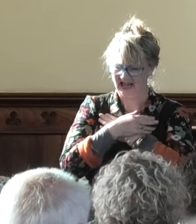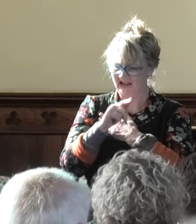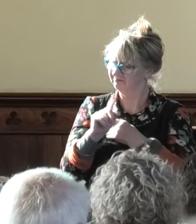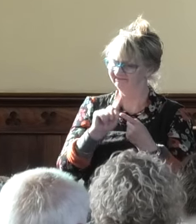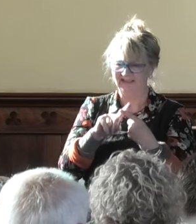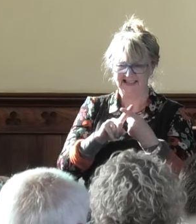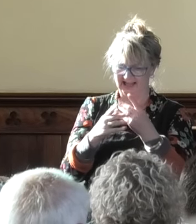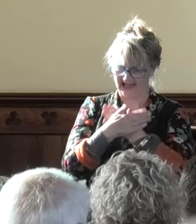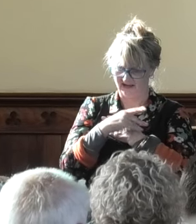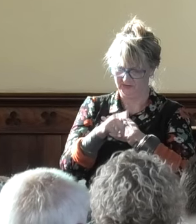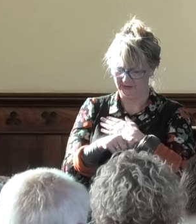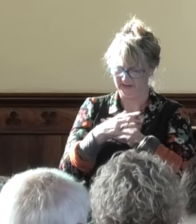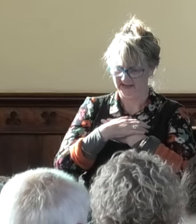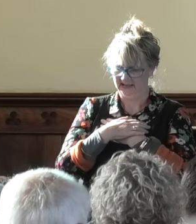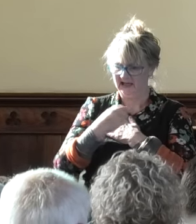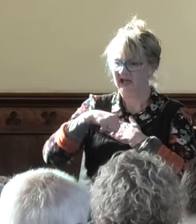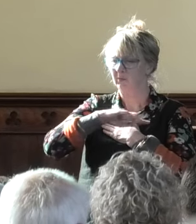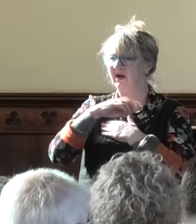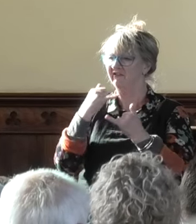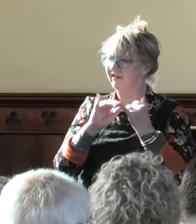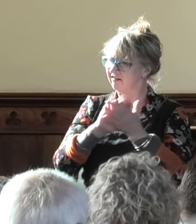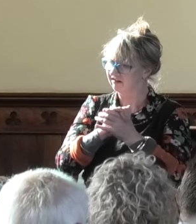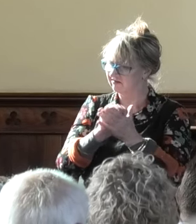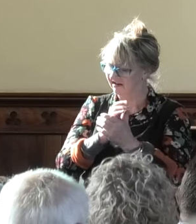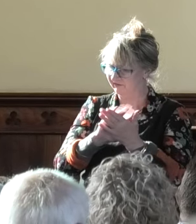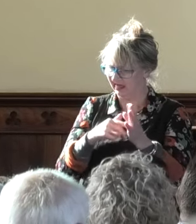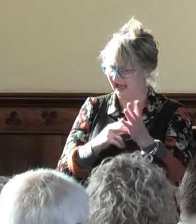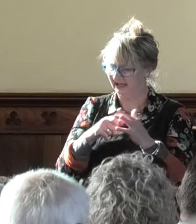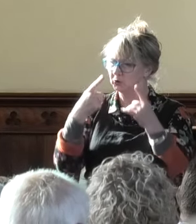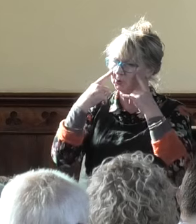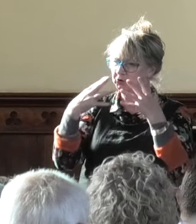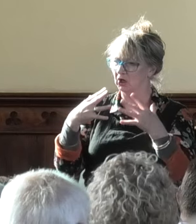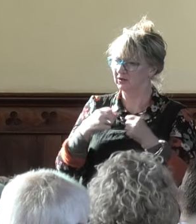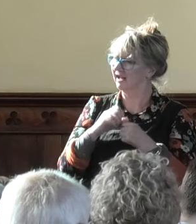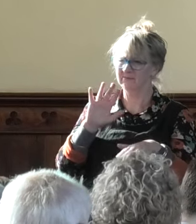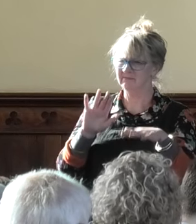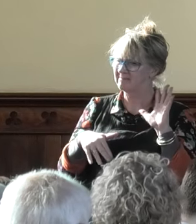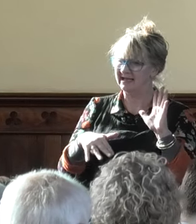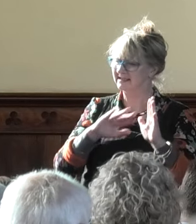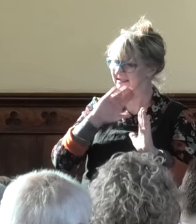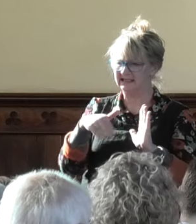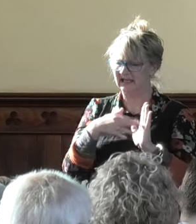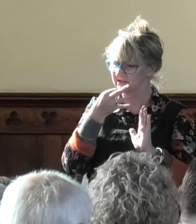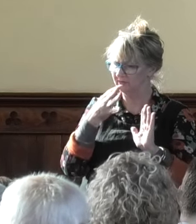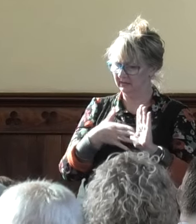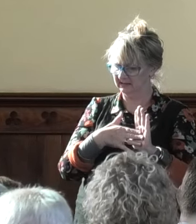does. And we're very grateful, Hank. You showed that amazingly in these last few